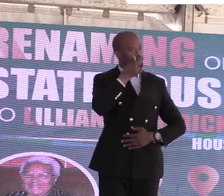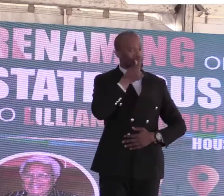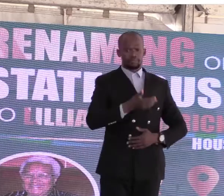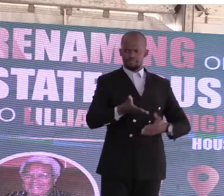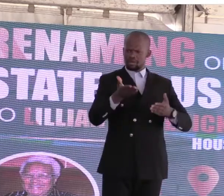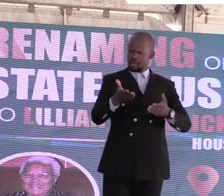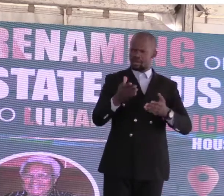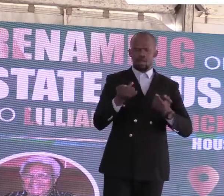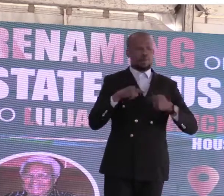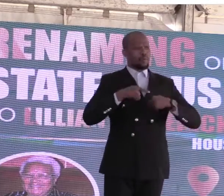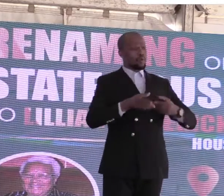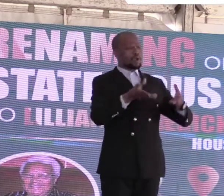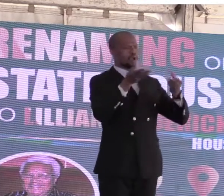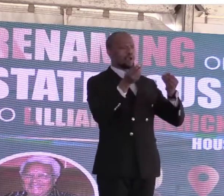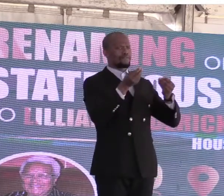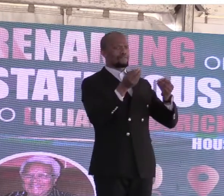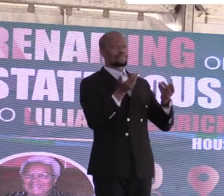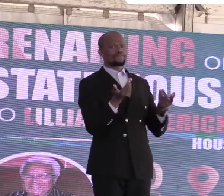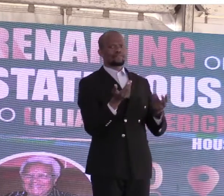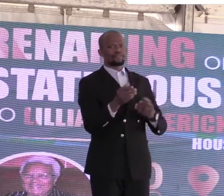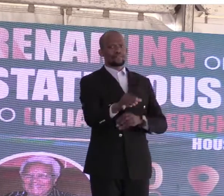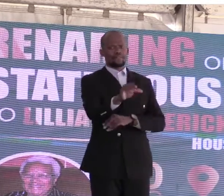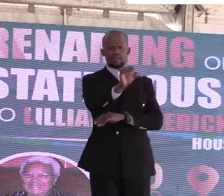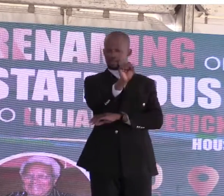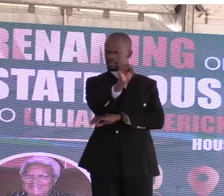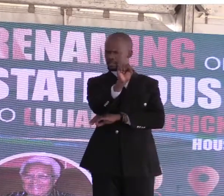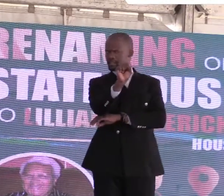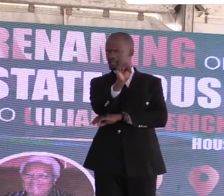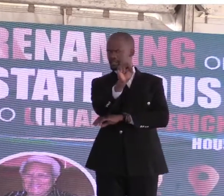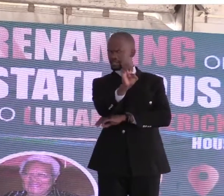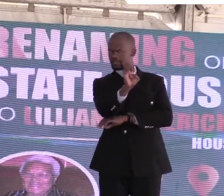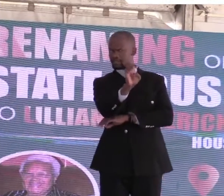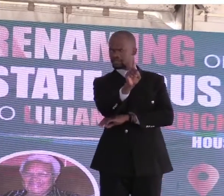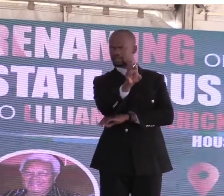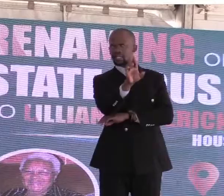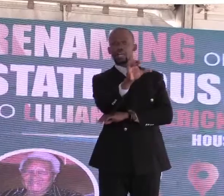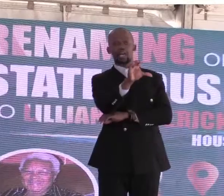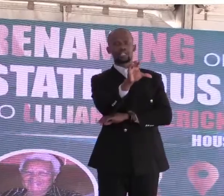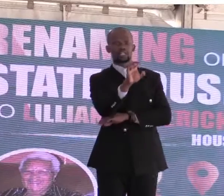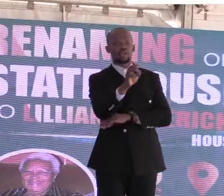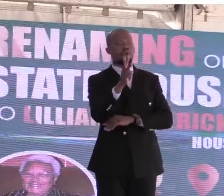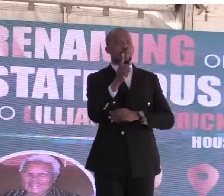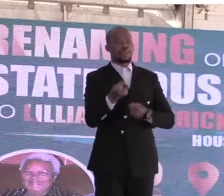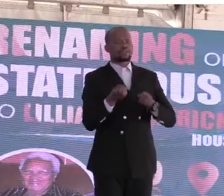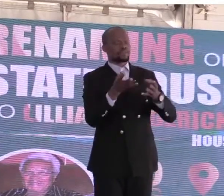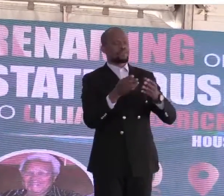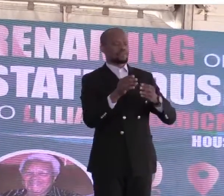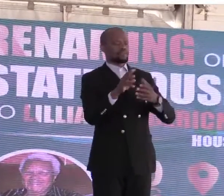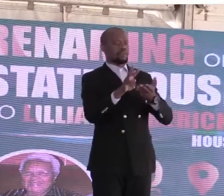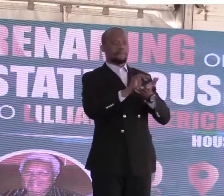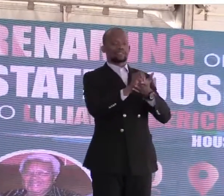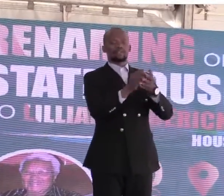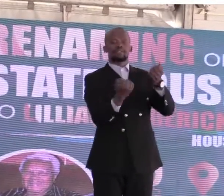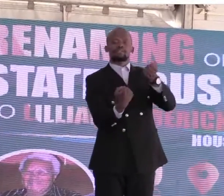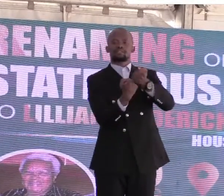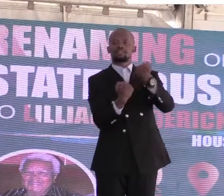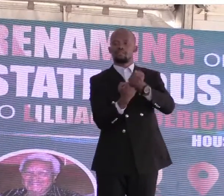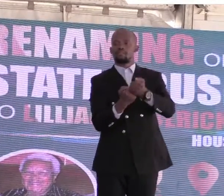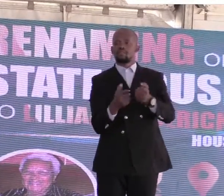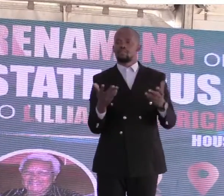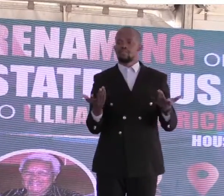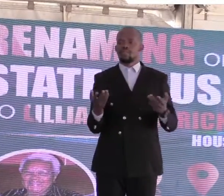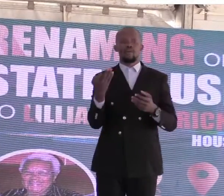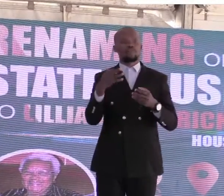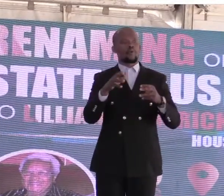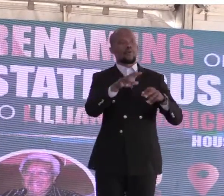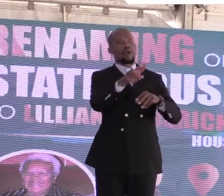our midst, we have Honorable Cedric Frolick, who will be giving a message of support on behalf of